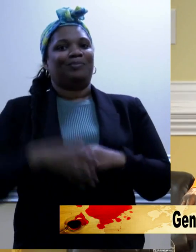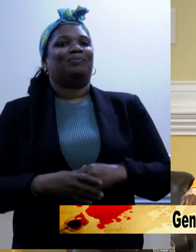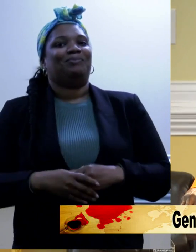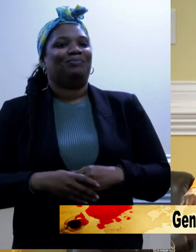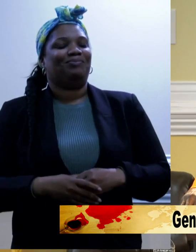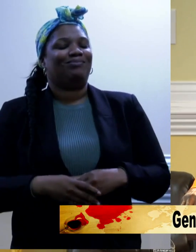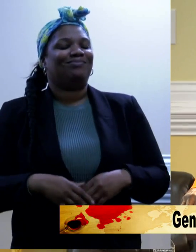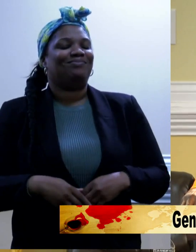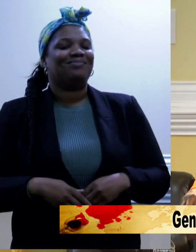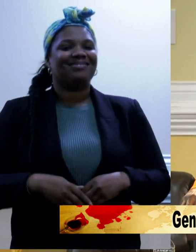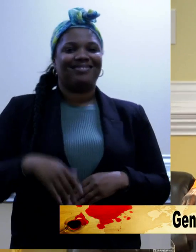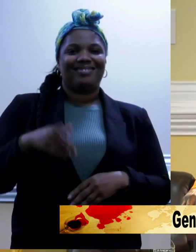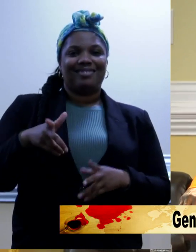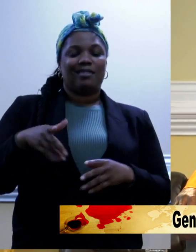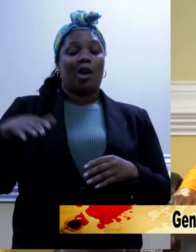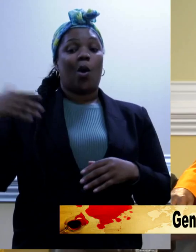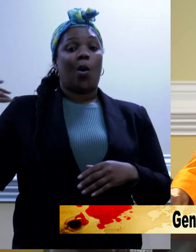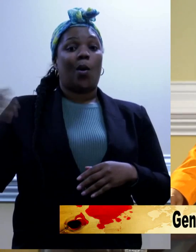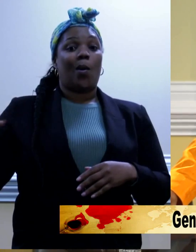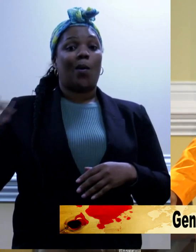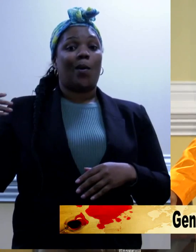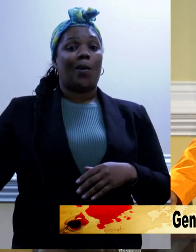Genesis 14.